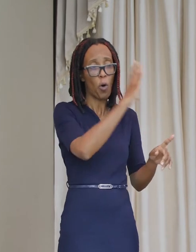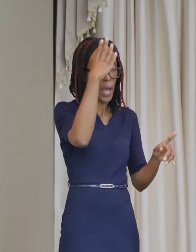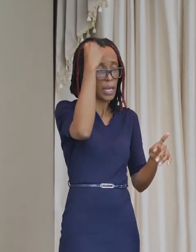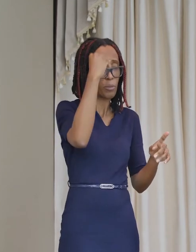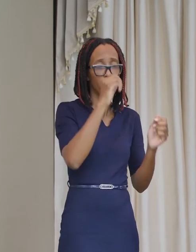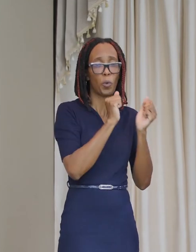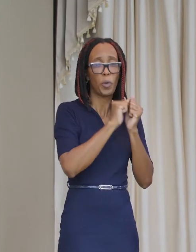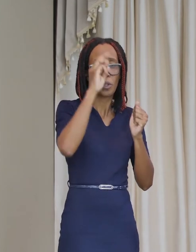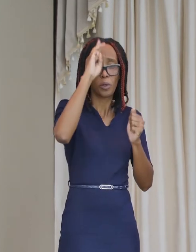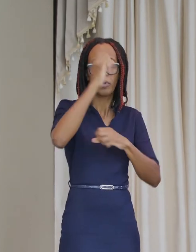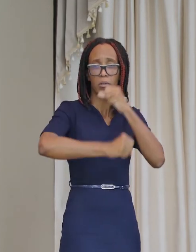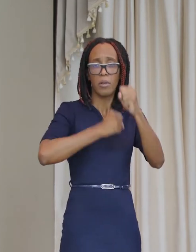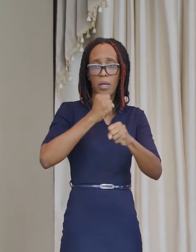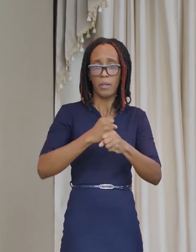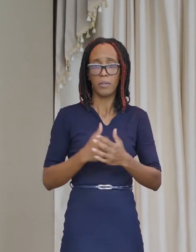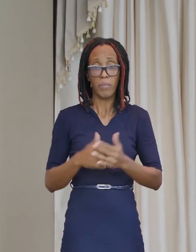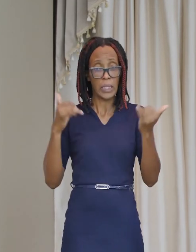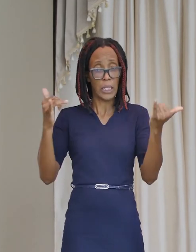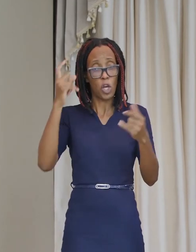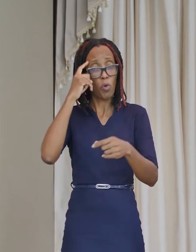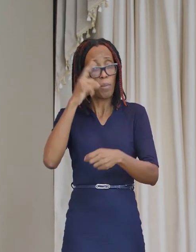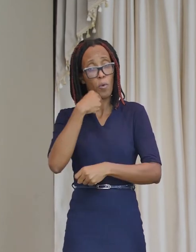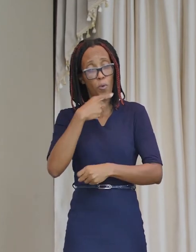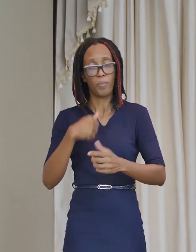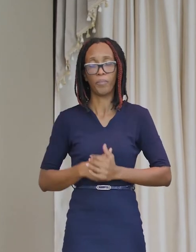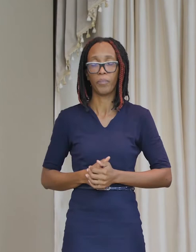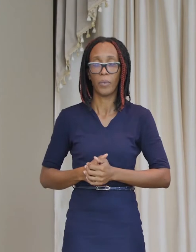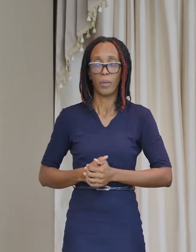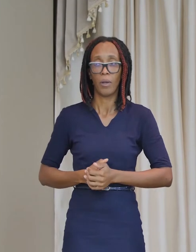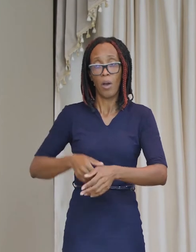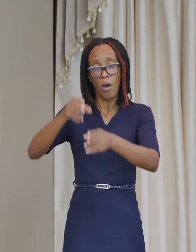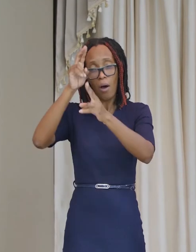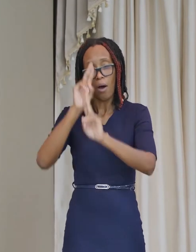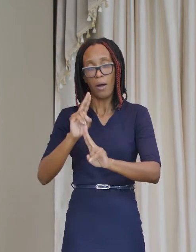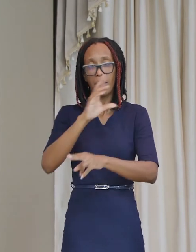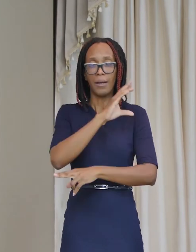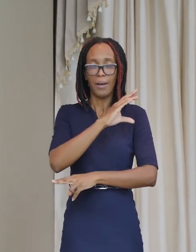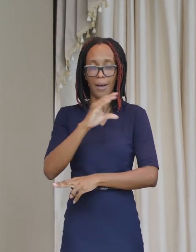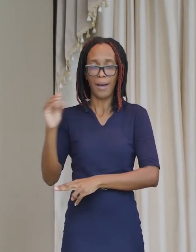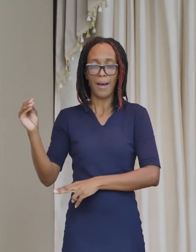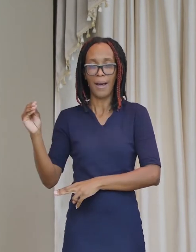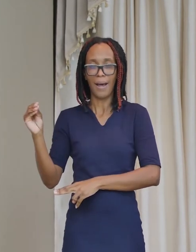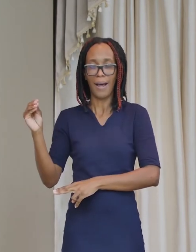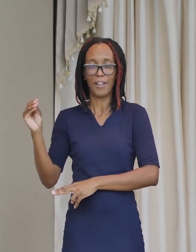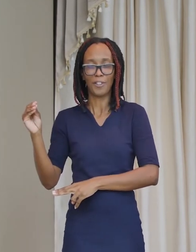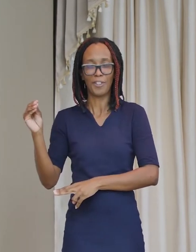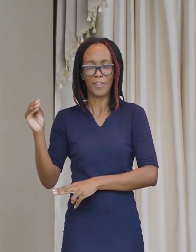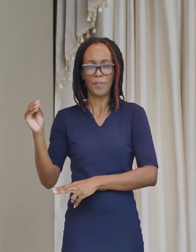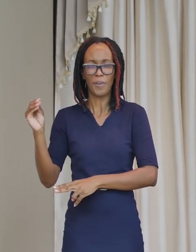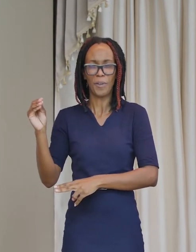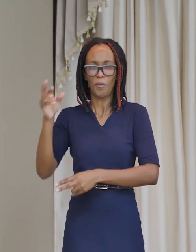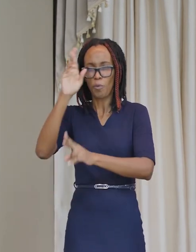scouting journey. Today, I remember, honor, and pay personal homage to the following